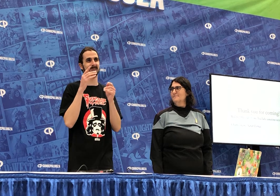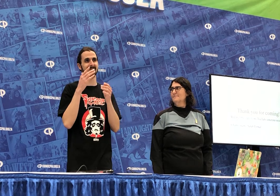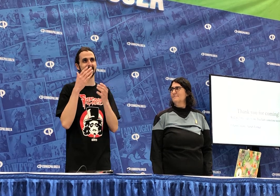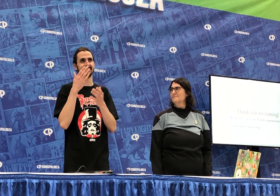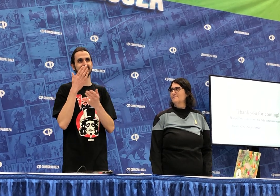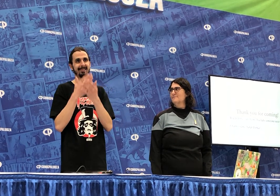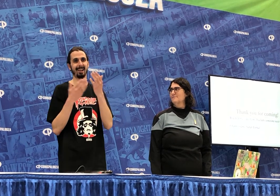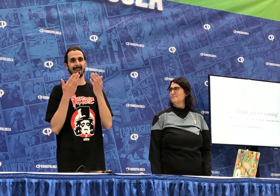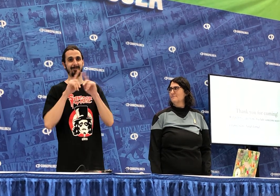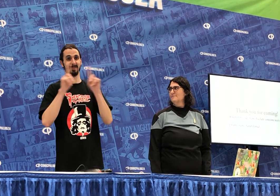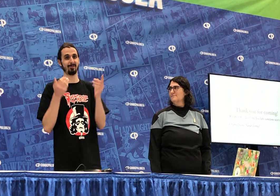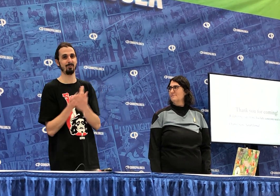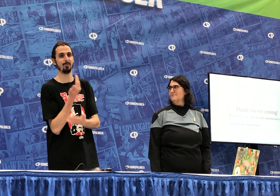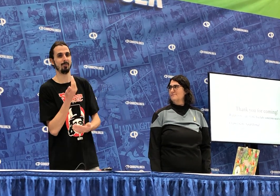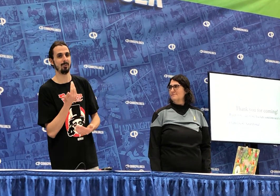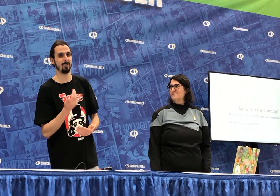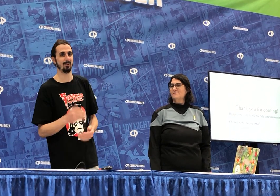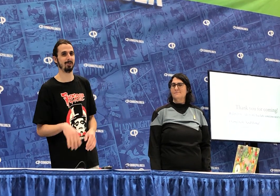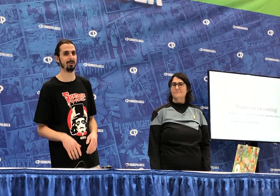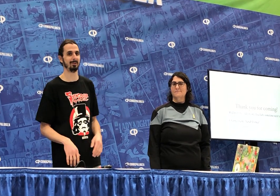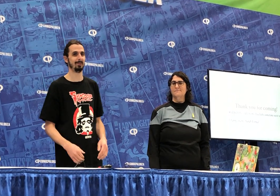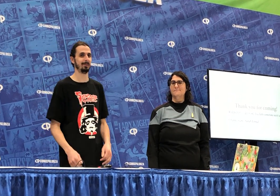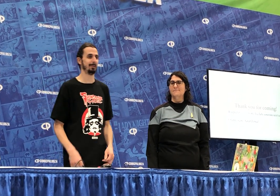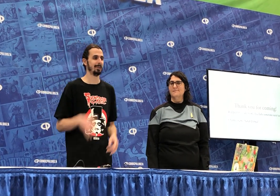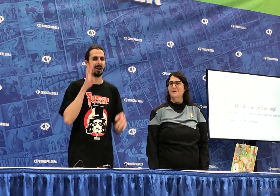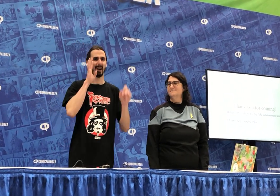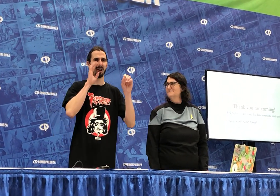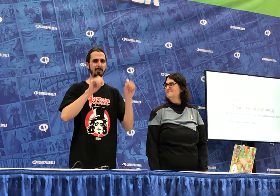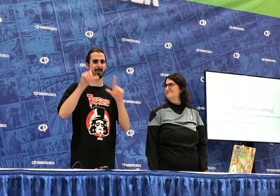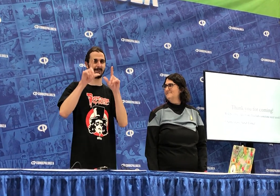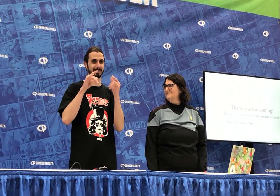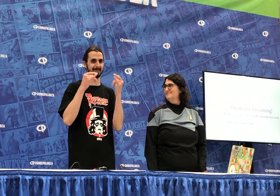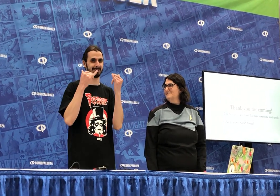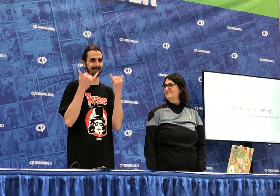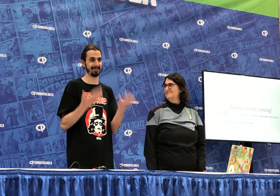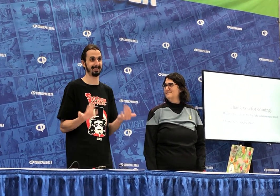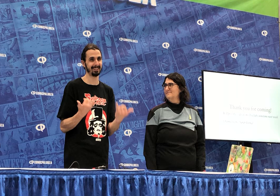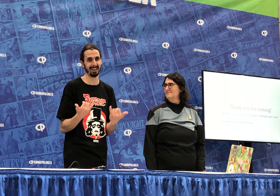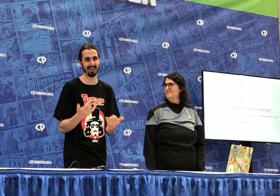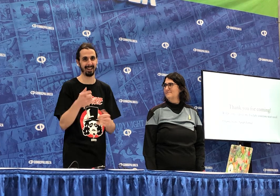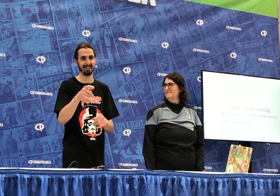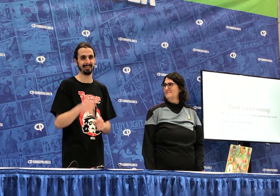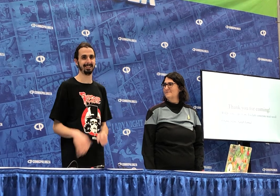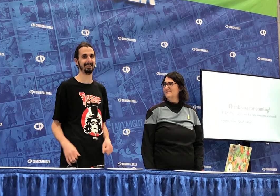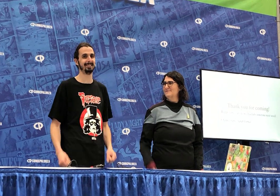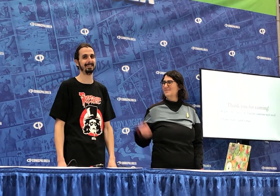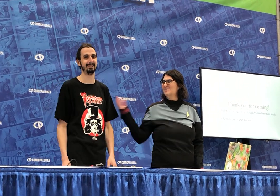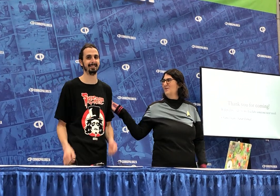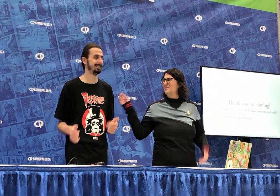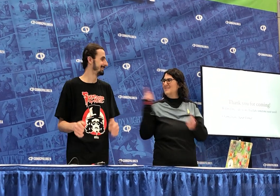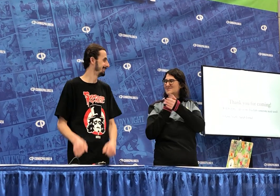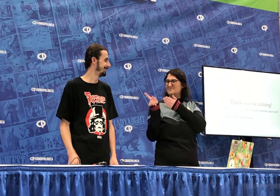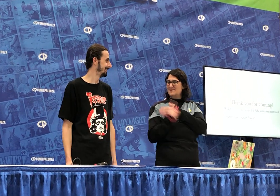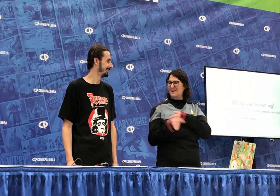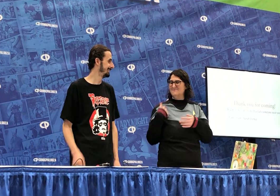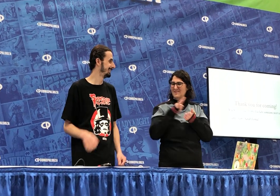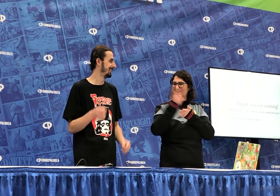much the same thing, but we did do some new signs that we added at this one here for Comicpalooza. But we'll post this today for you to look at. Sarah